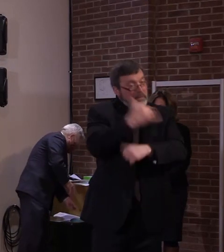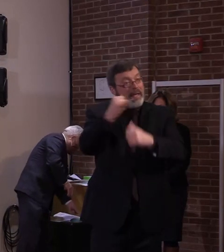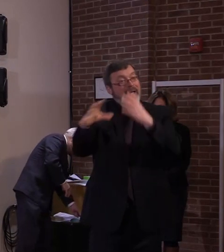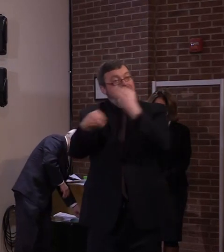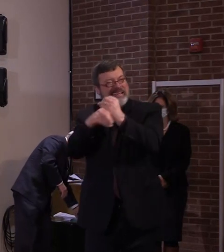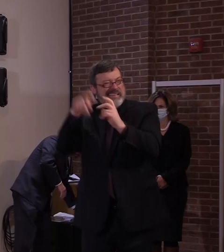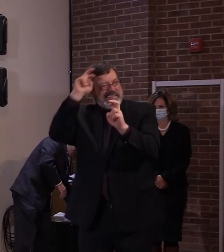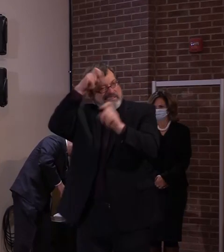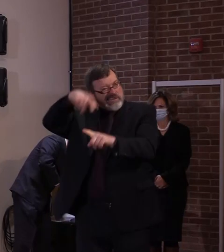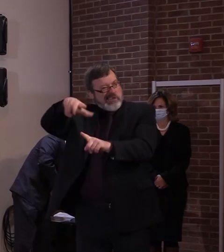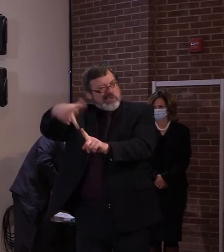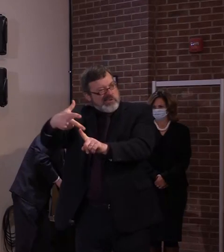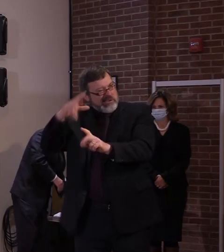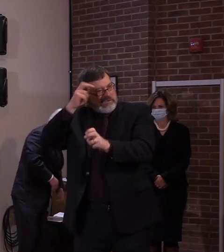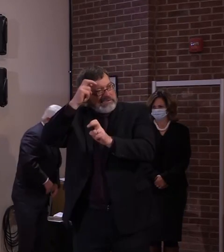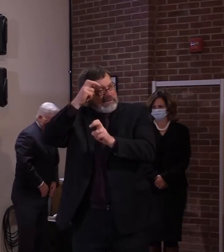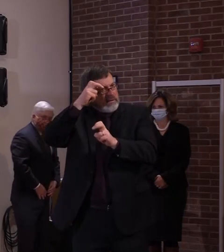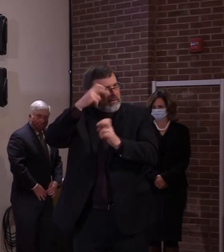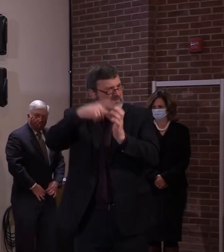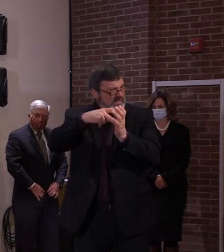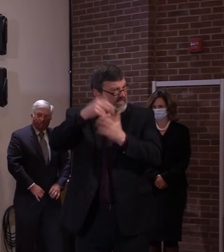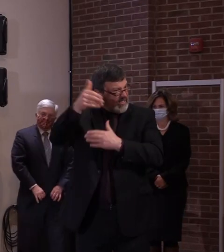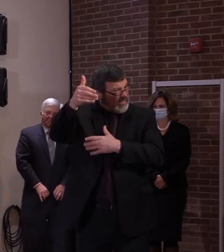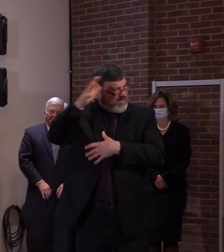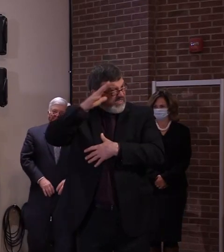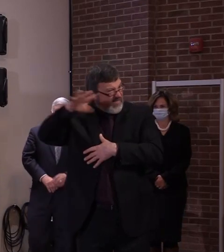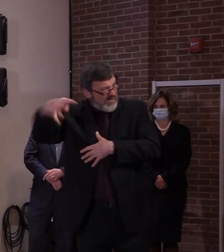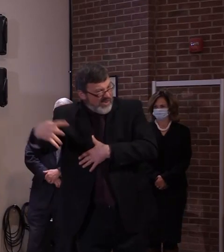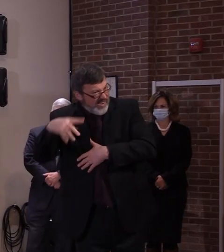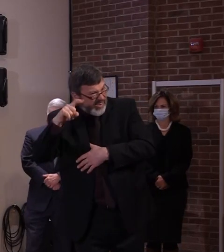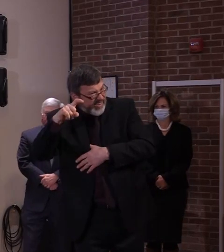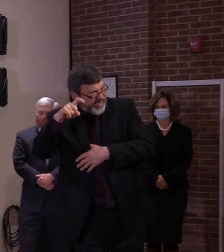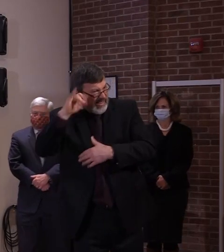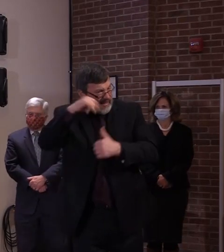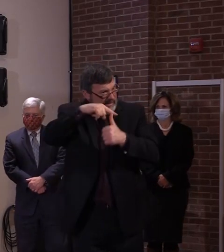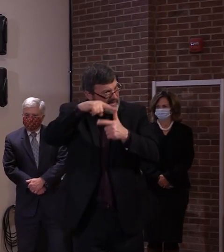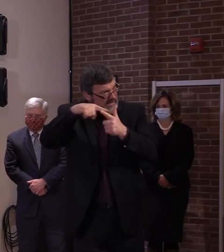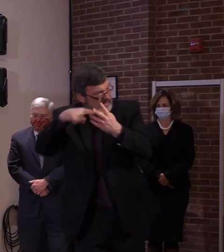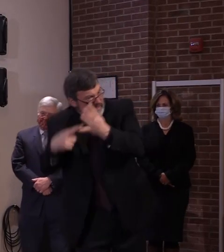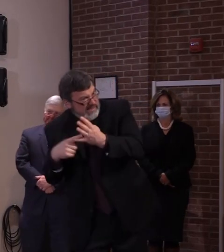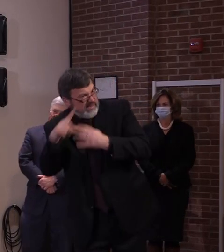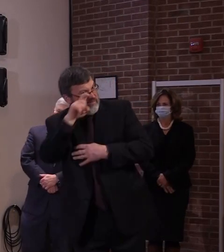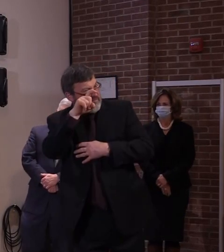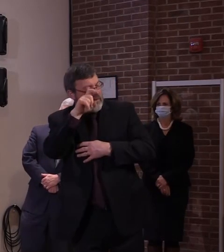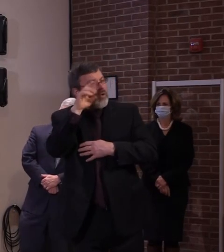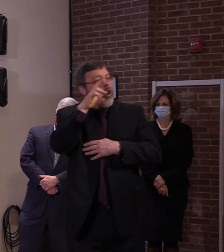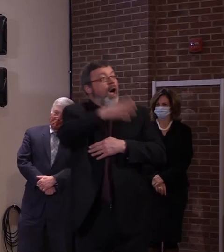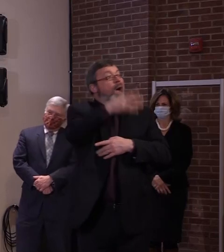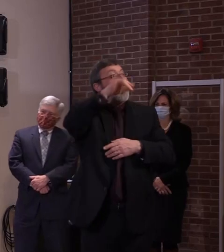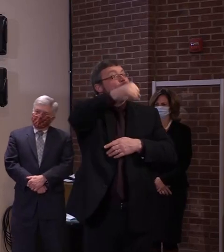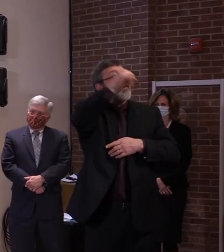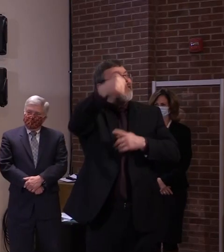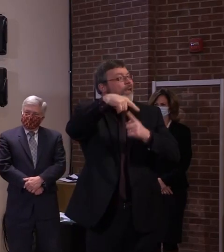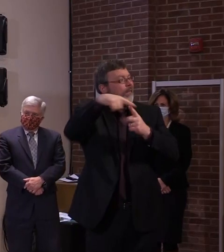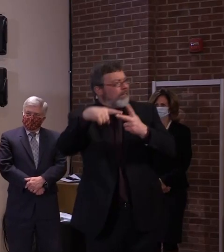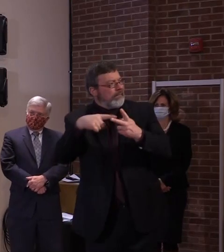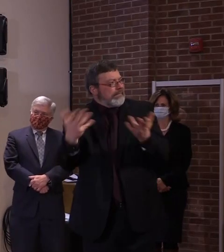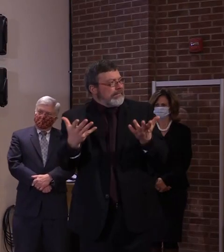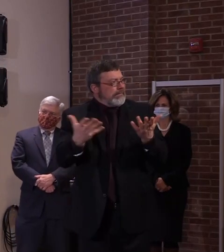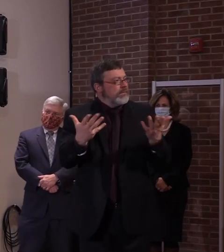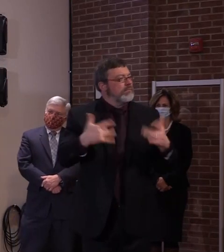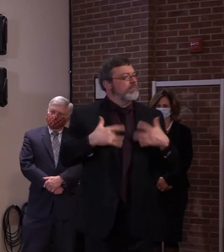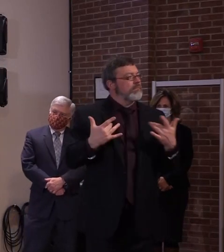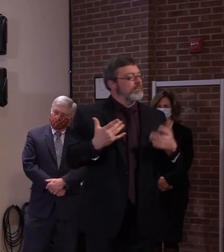answer that. But someone like myself who had the J&J from the beginning, I have received a